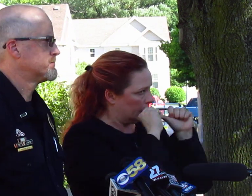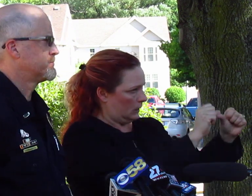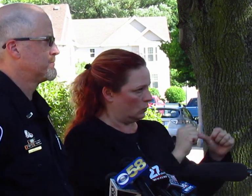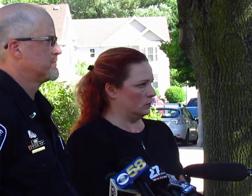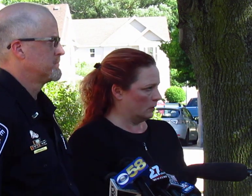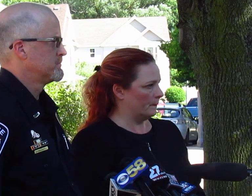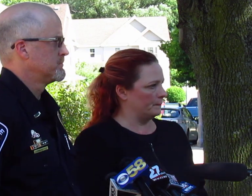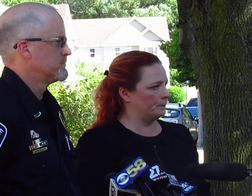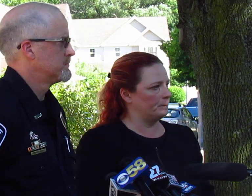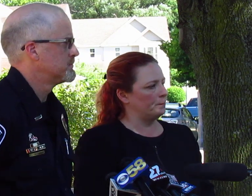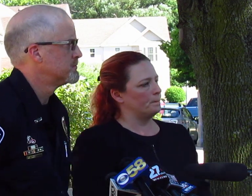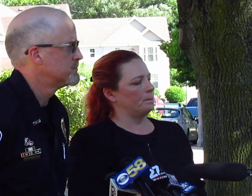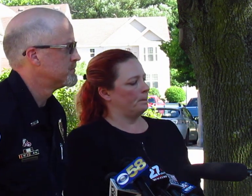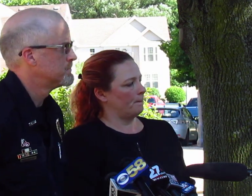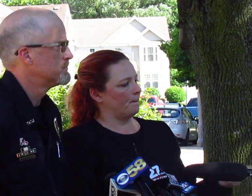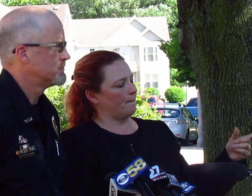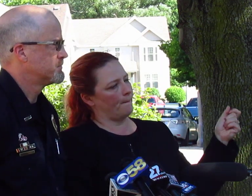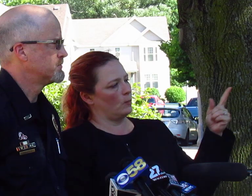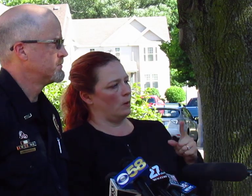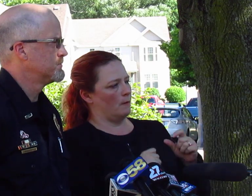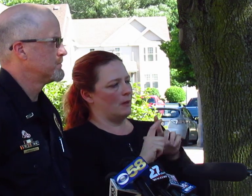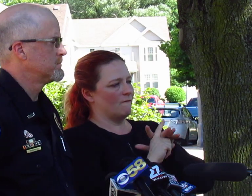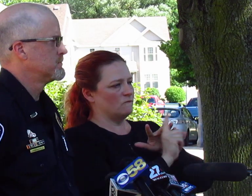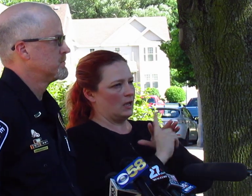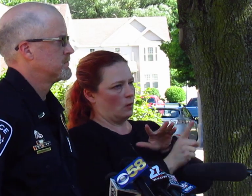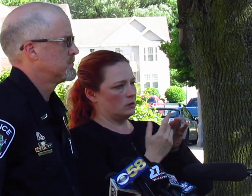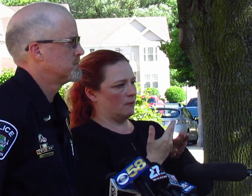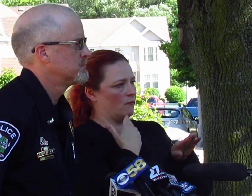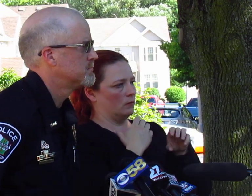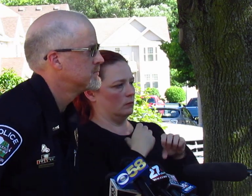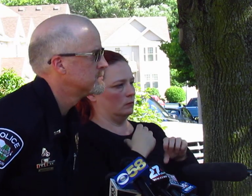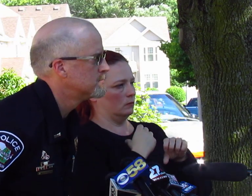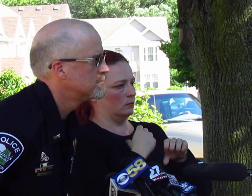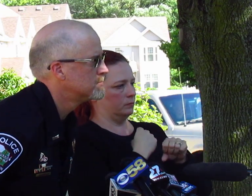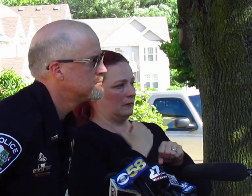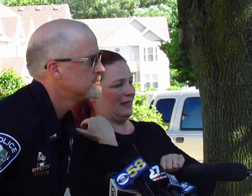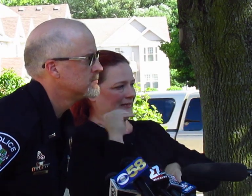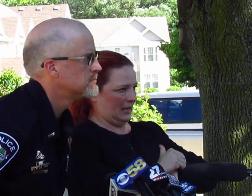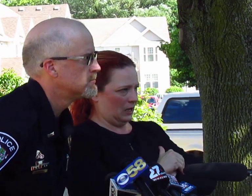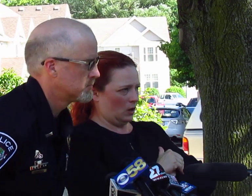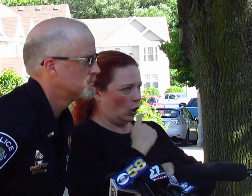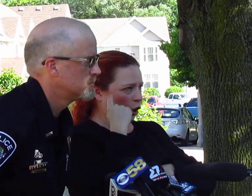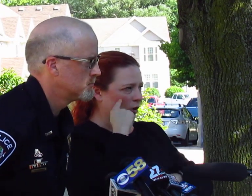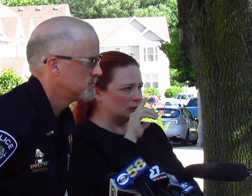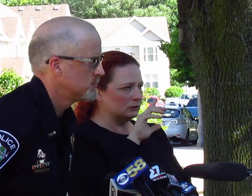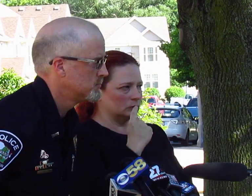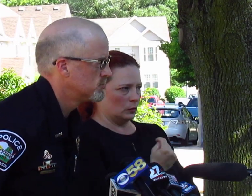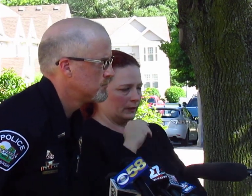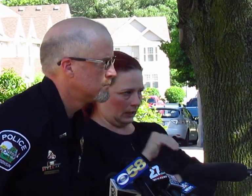Question about the evacuation before the explosion happened. We heard on Saturday there were possibly 65 people that were evacuated. Can you